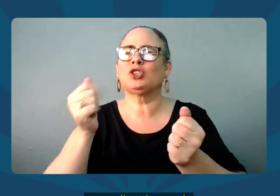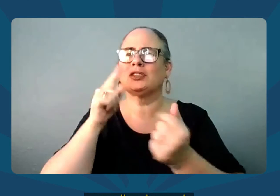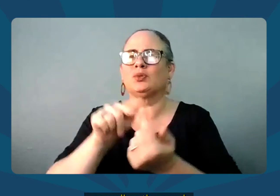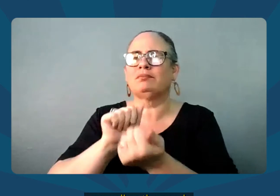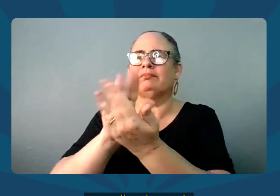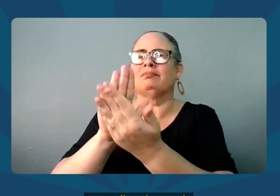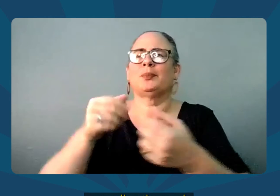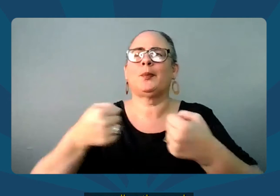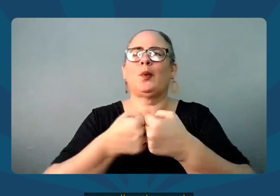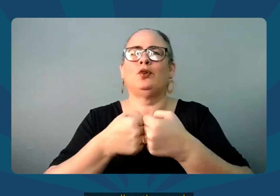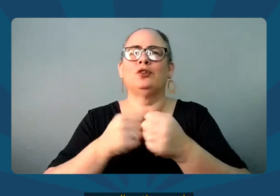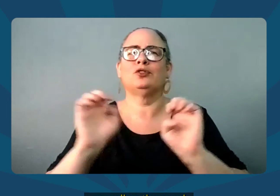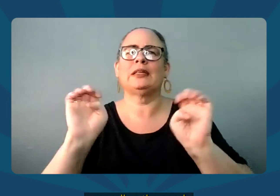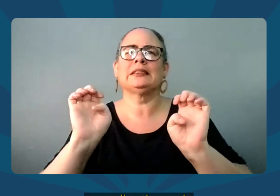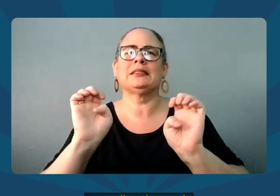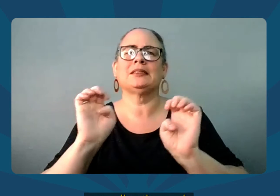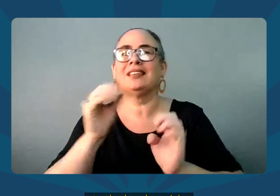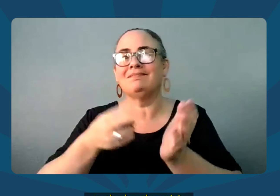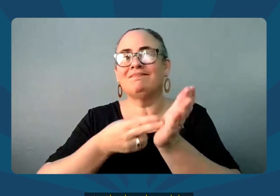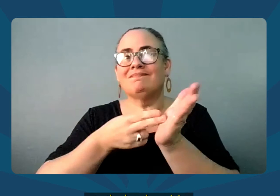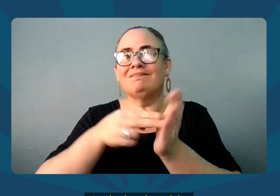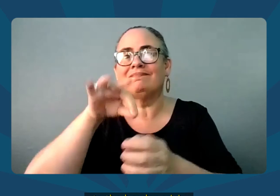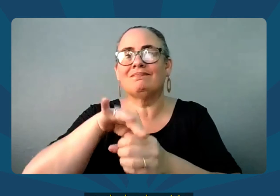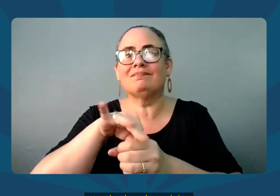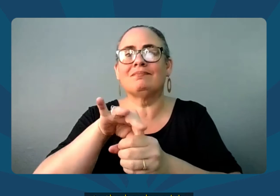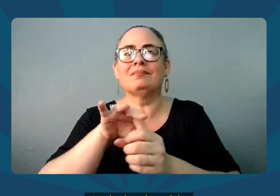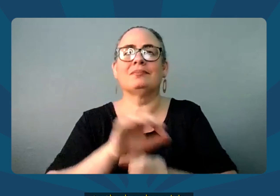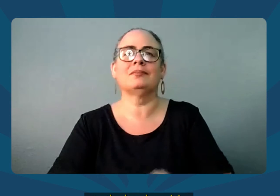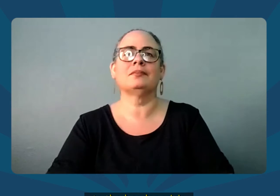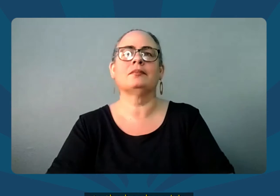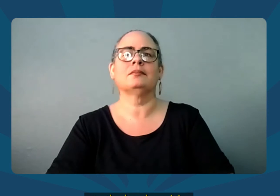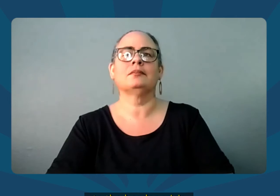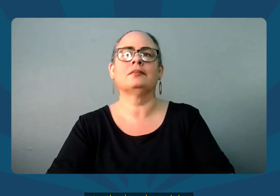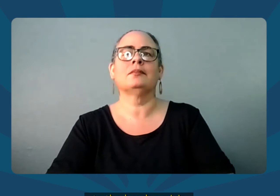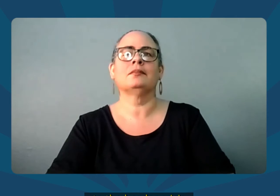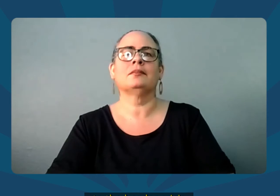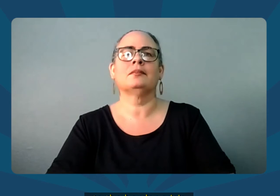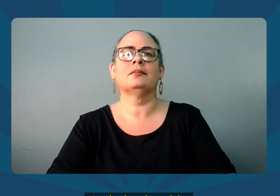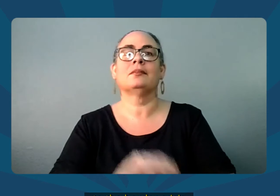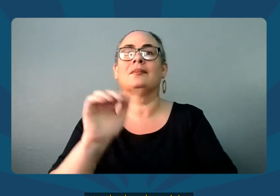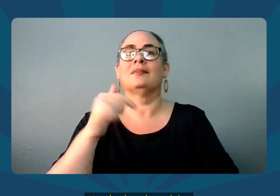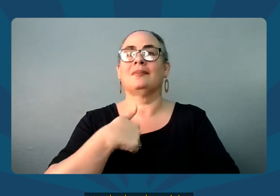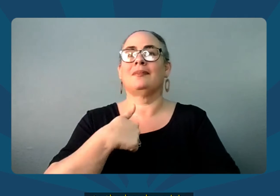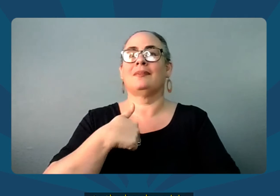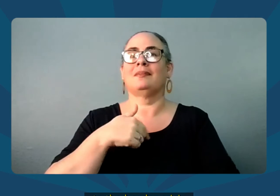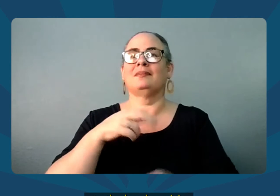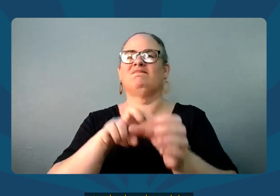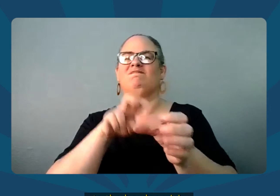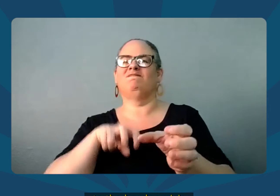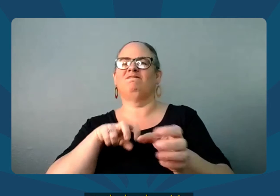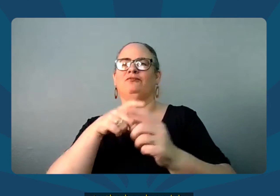as well as the need for effective solutions to the border crisis and election integrity,